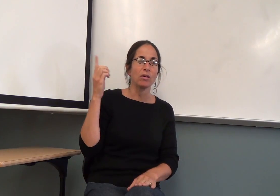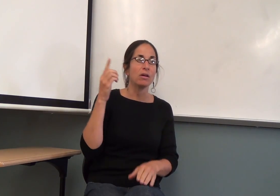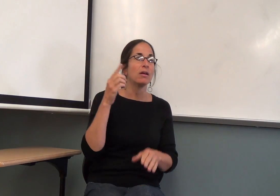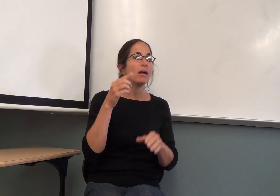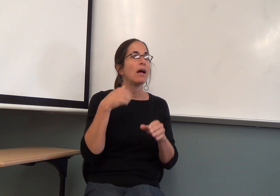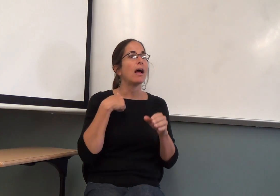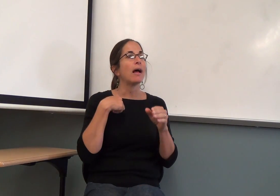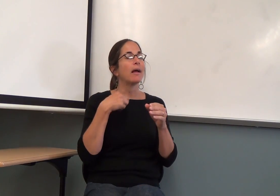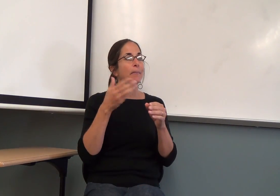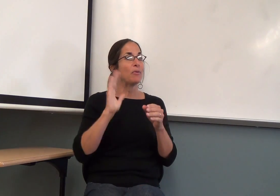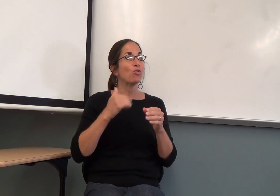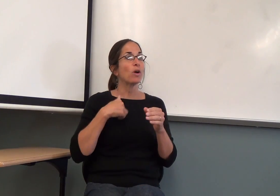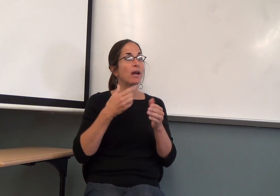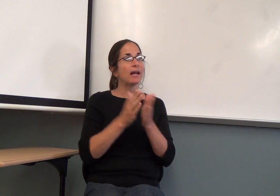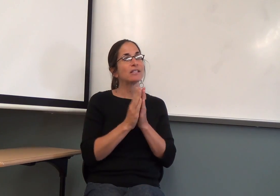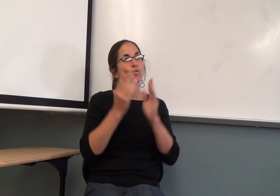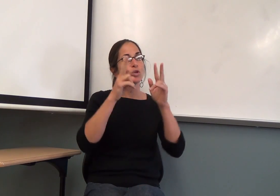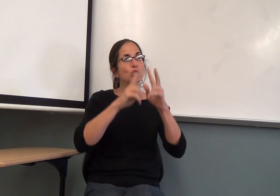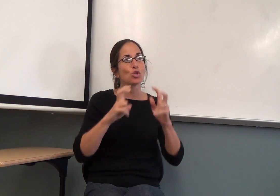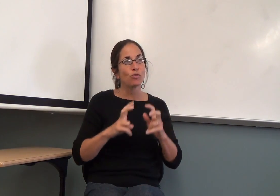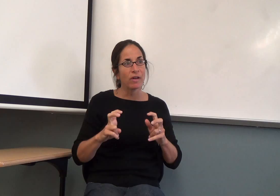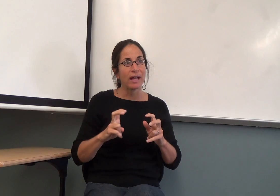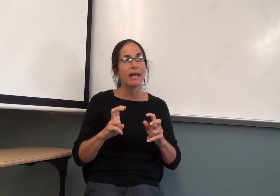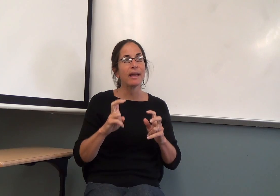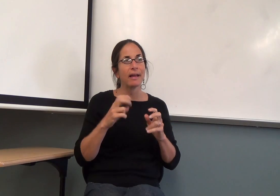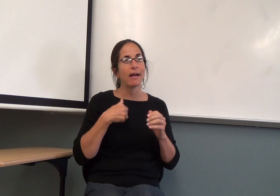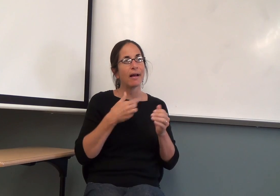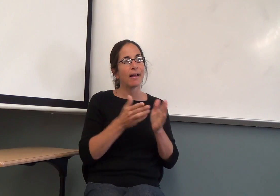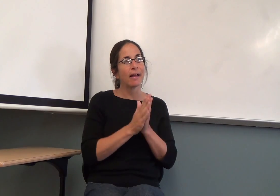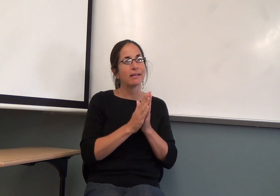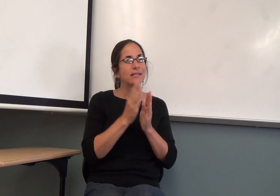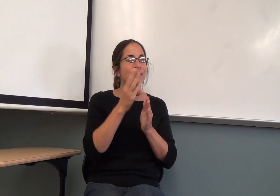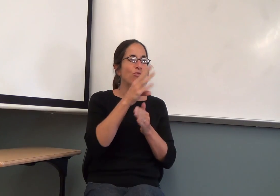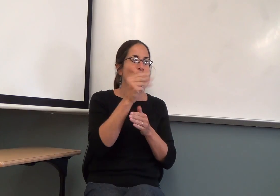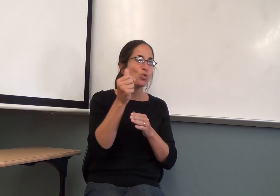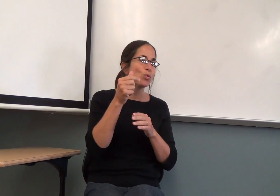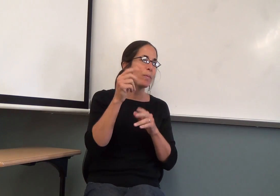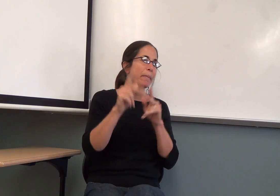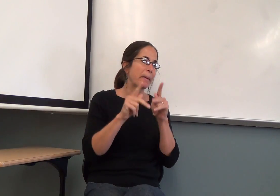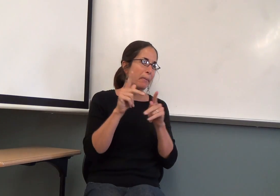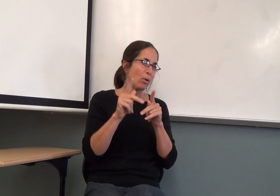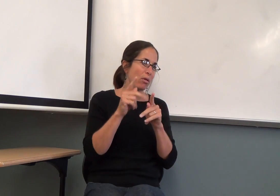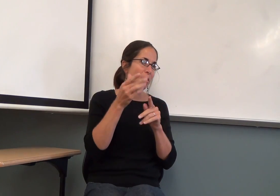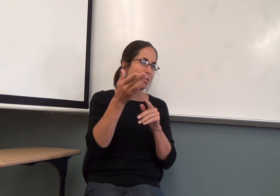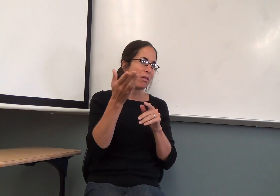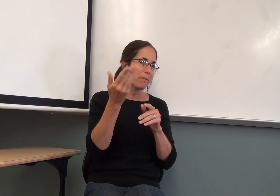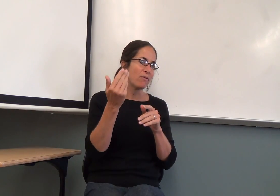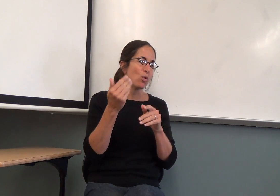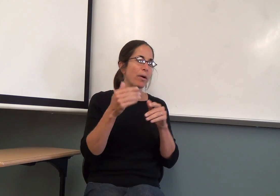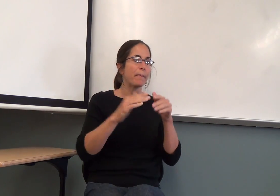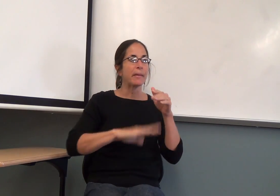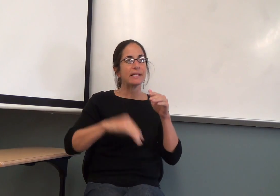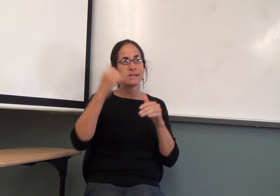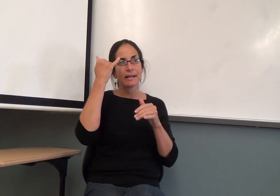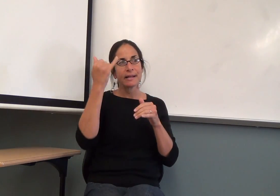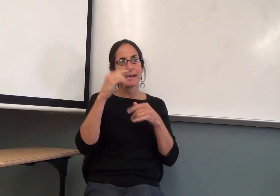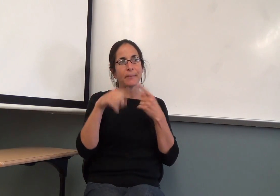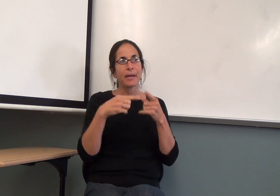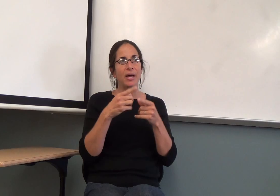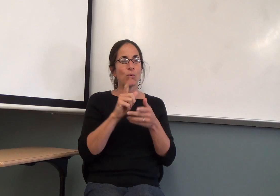the class. Listen up. I only asked for a survey from the class. some basic ideas about what you wrote in that free